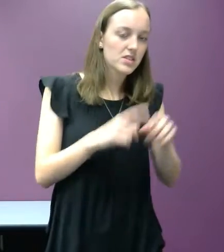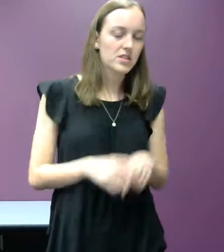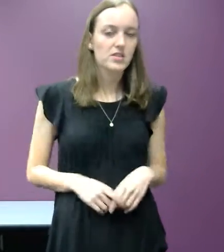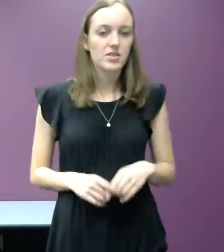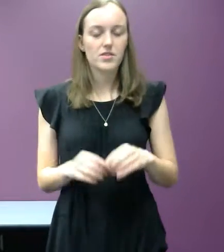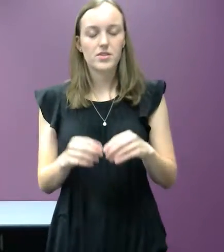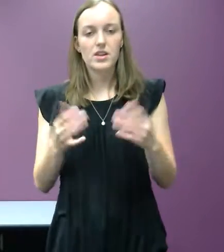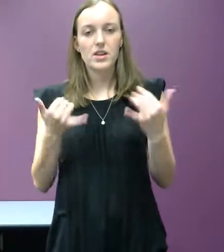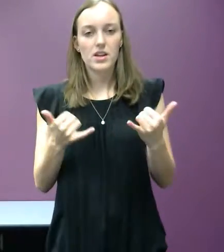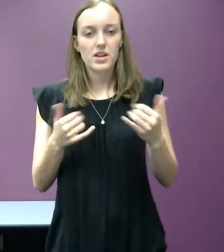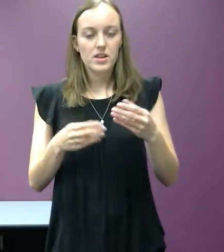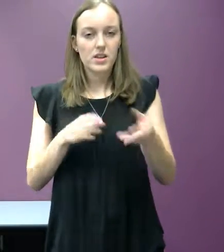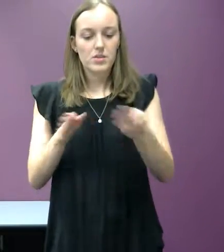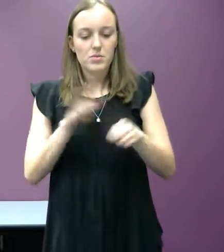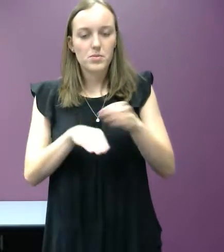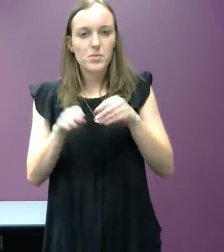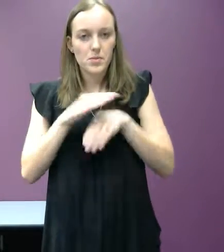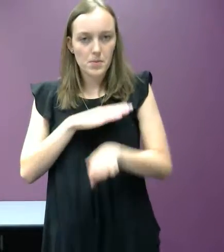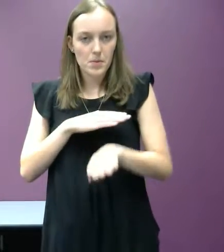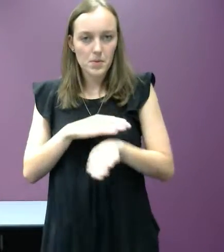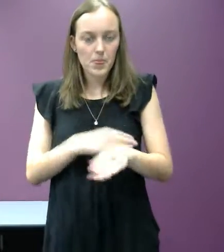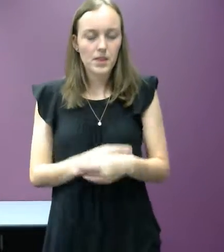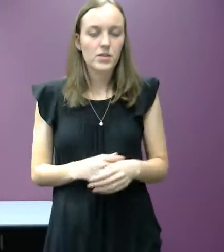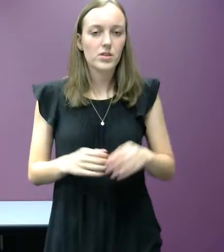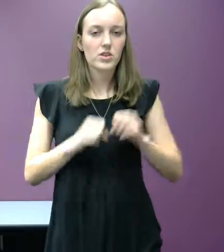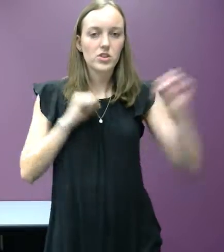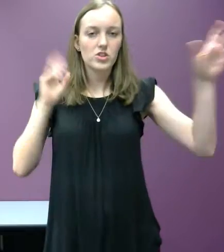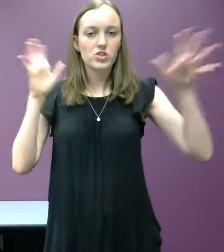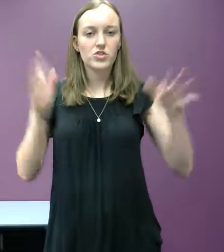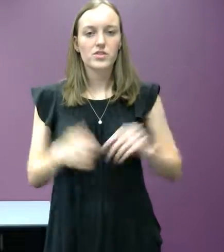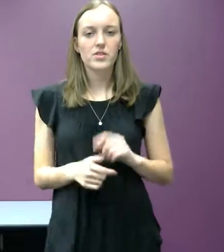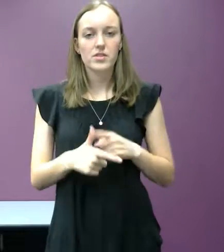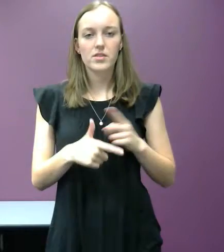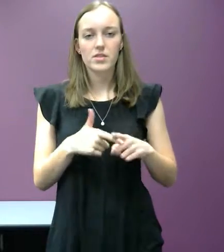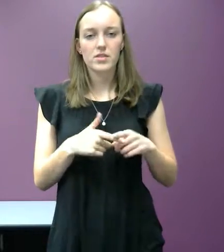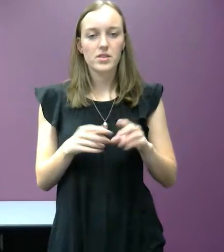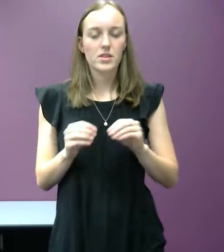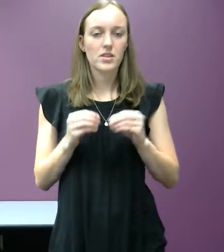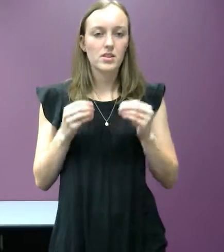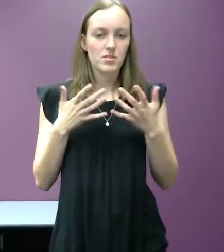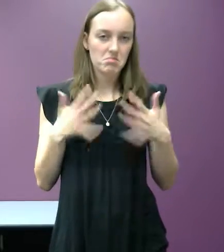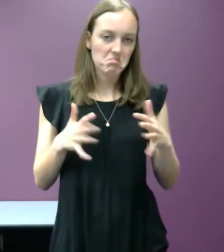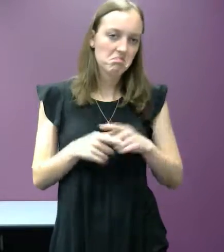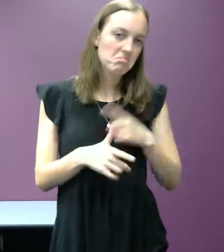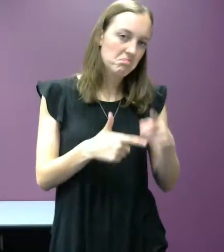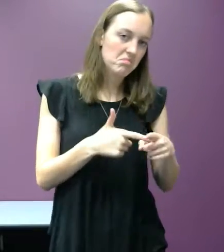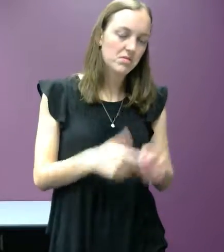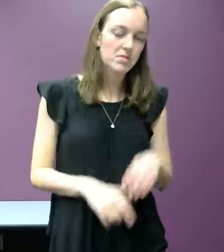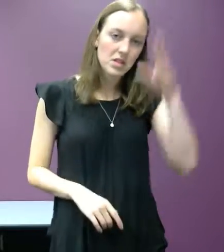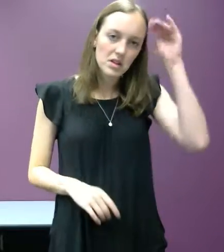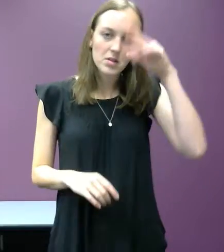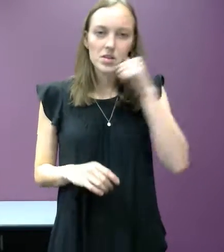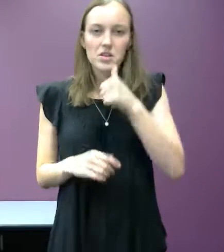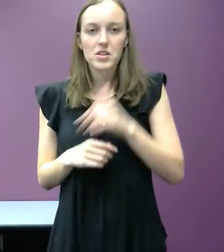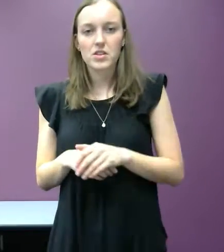stand up and stretch for a minute, and then we'll carry on. Boys and girls, in science today, we're going to talk about the digestive